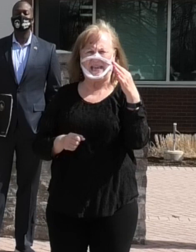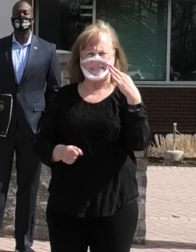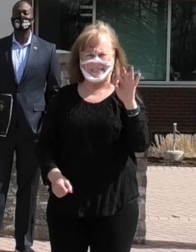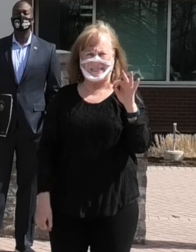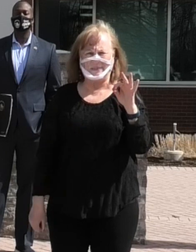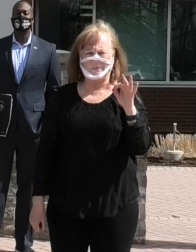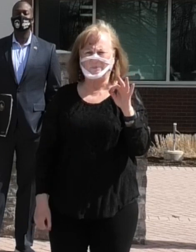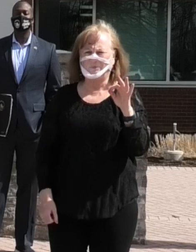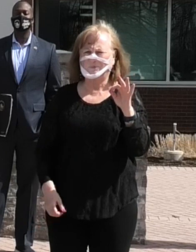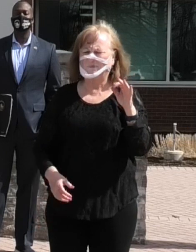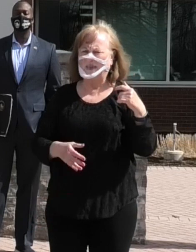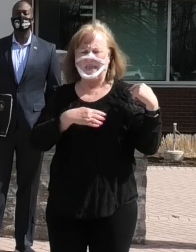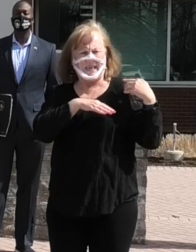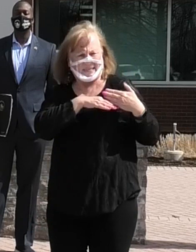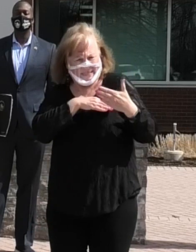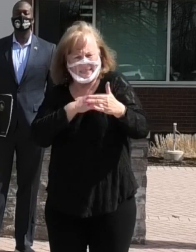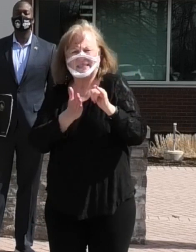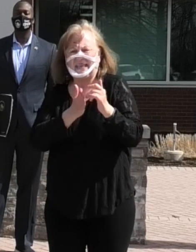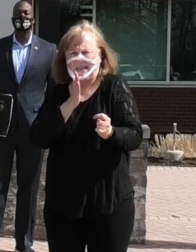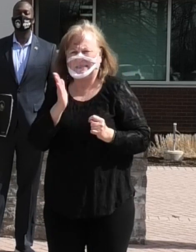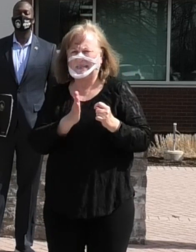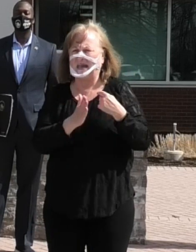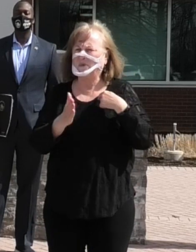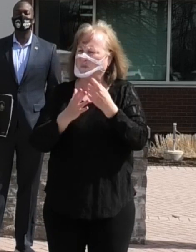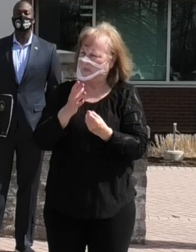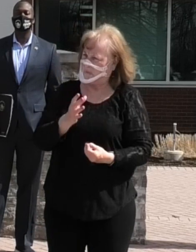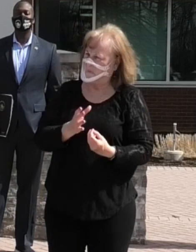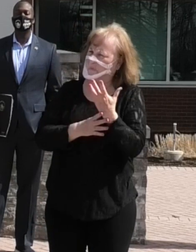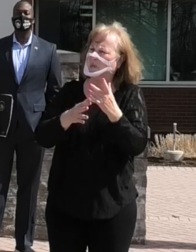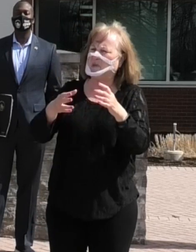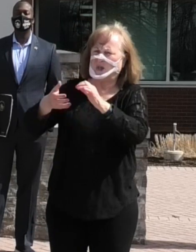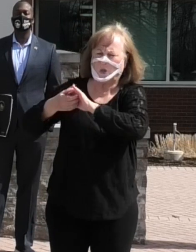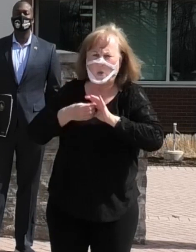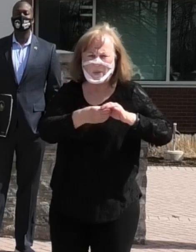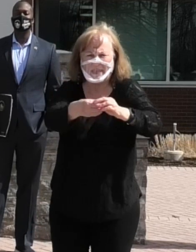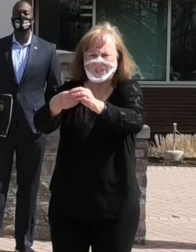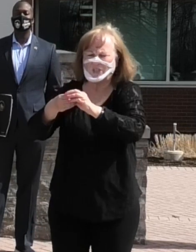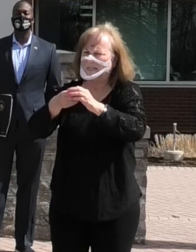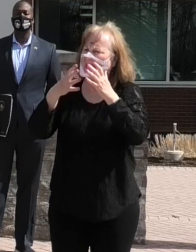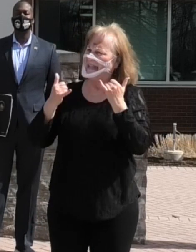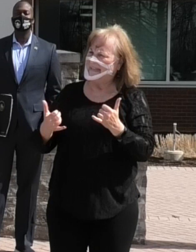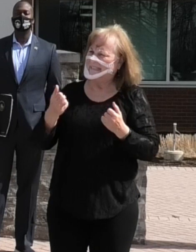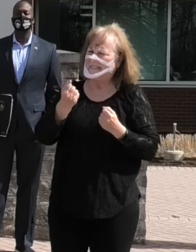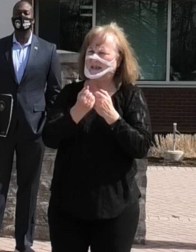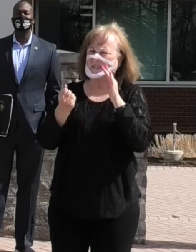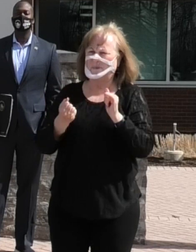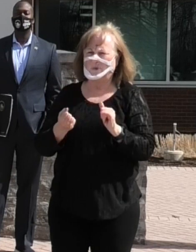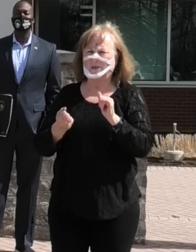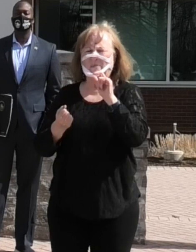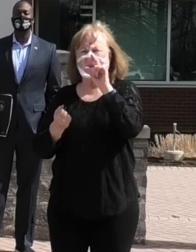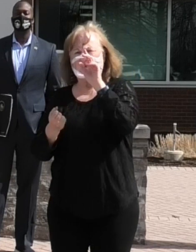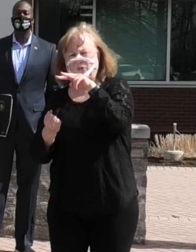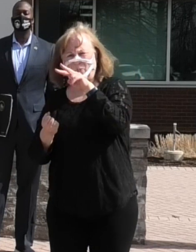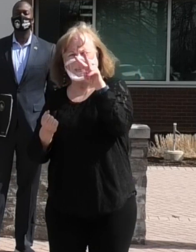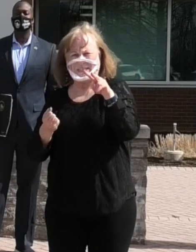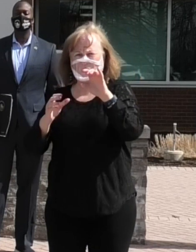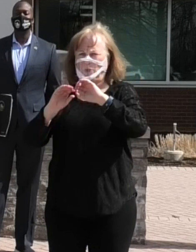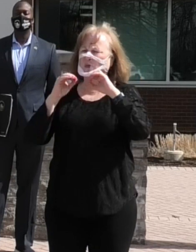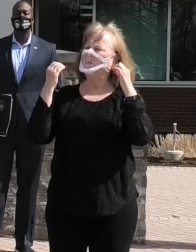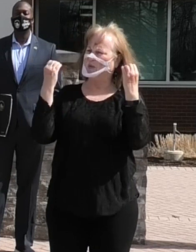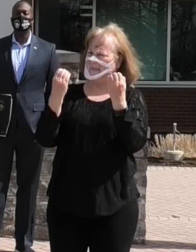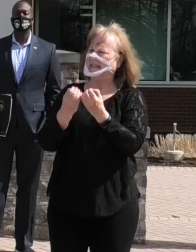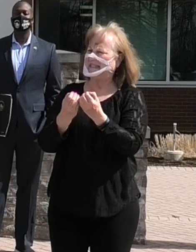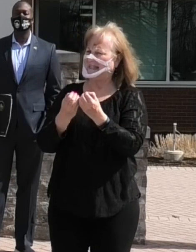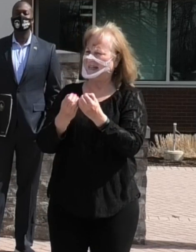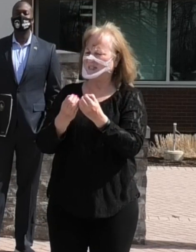2019. Since then, we grew the coalition that is now supported by 22